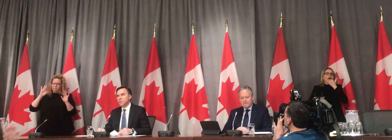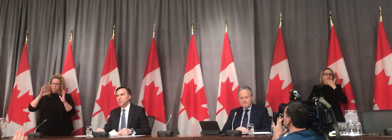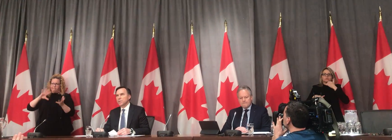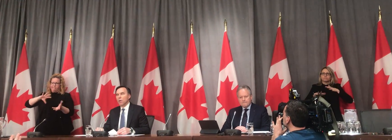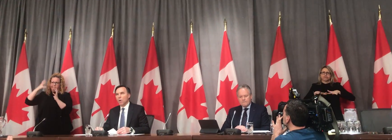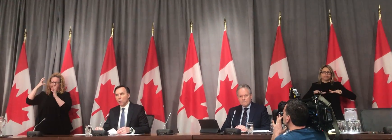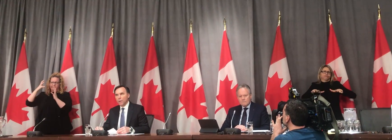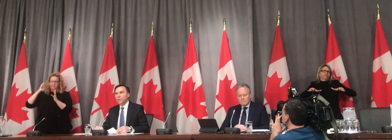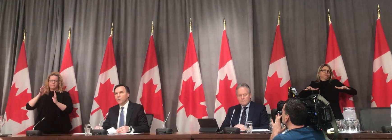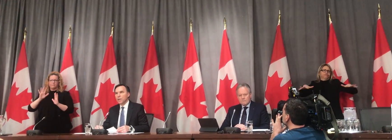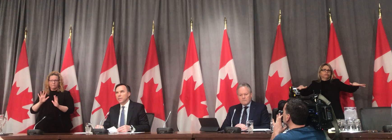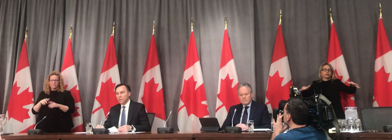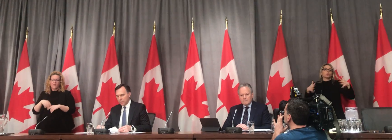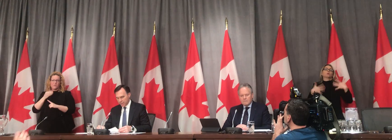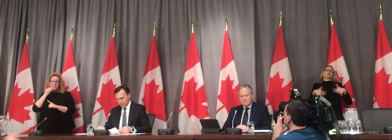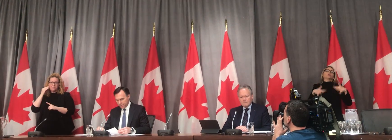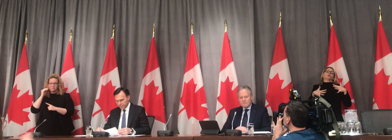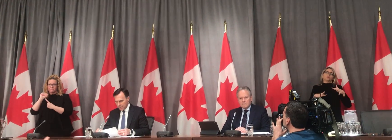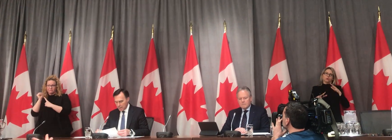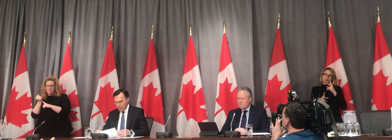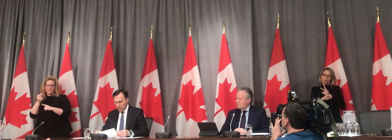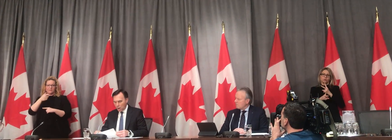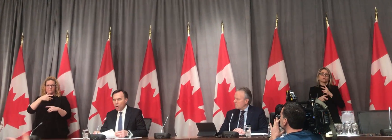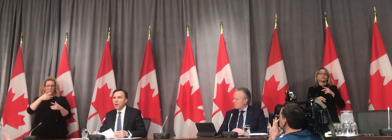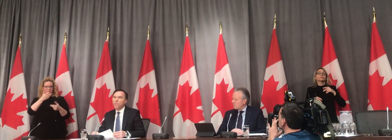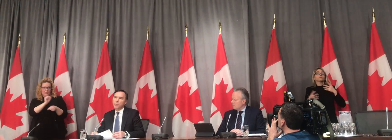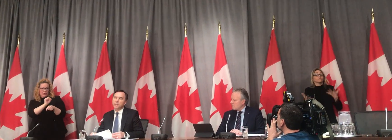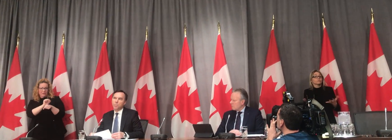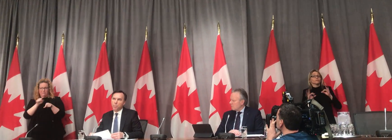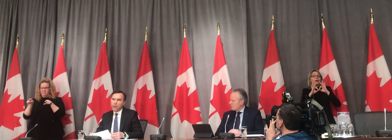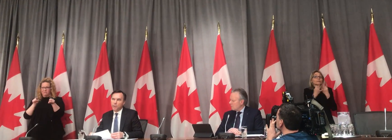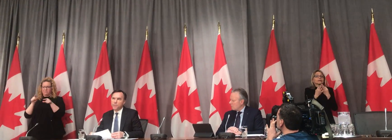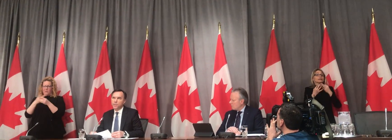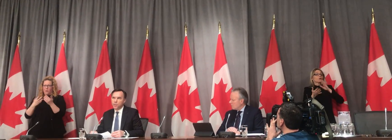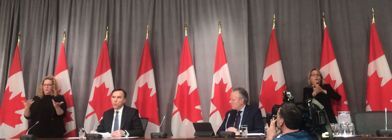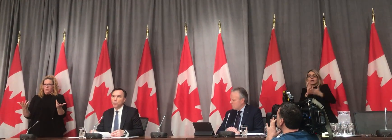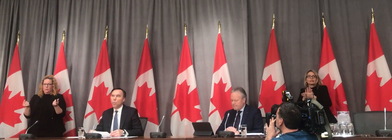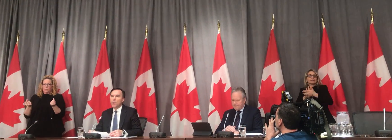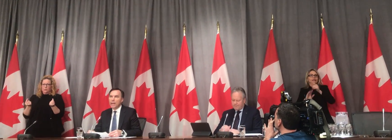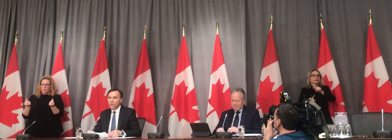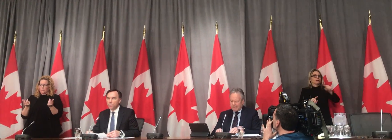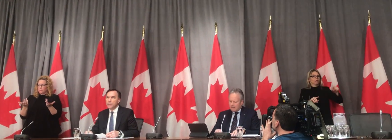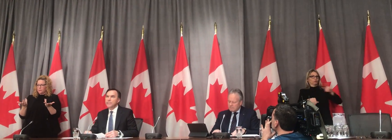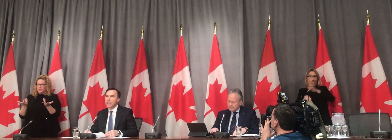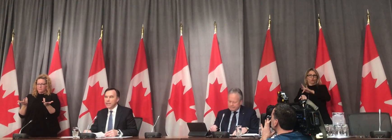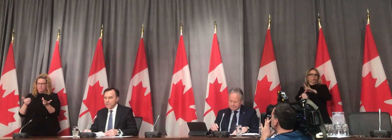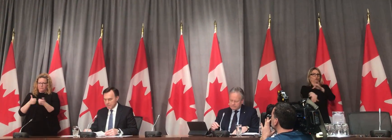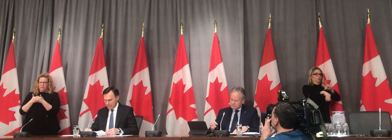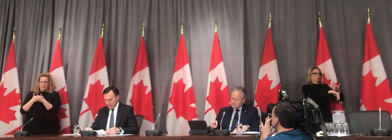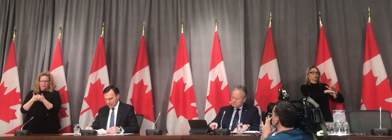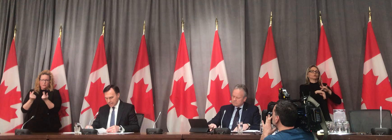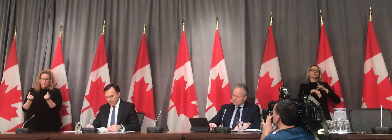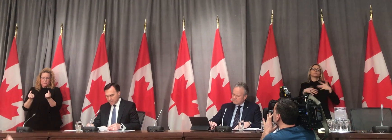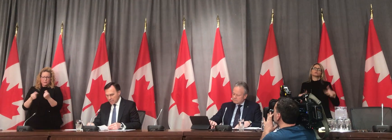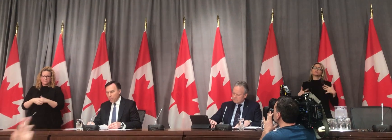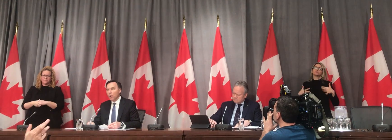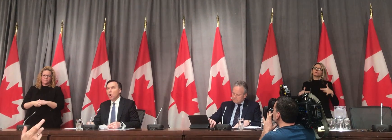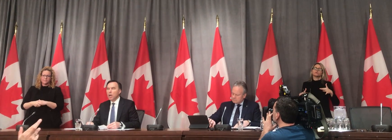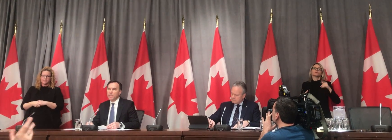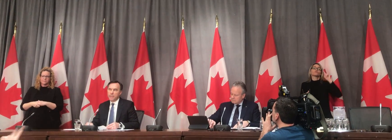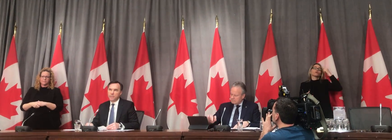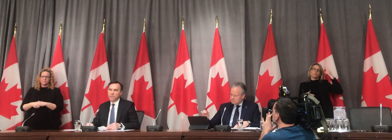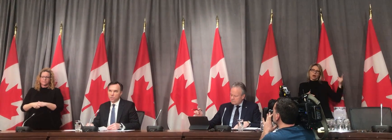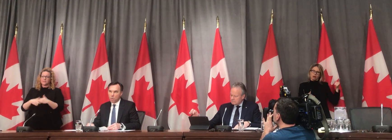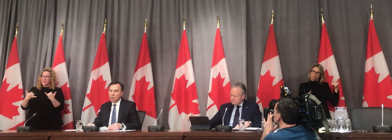and businesses are already feeling the effects. Our government is prepared to do whatever it takes to keep